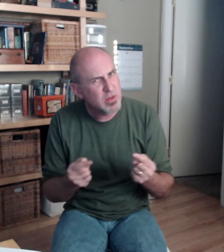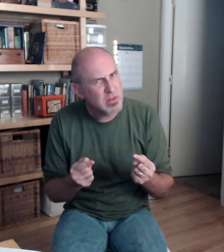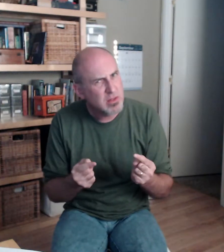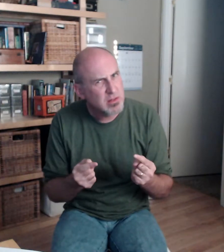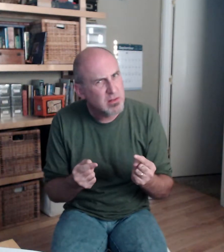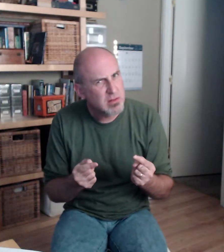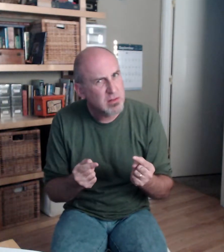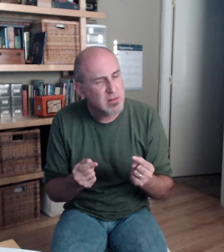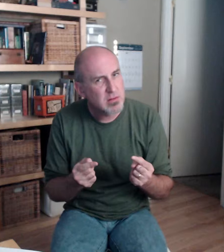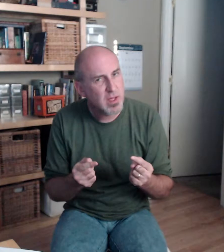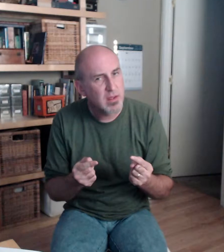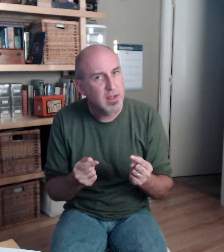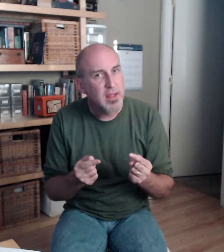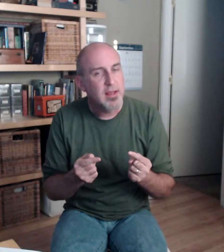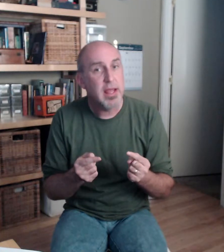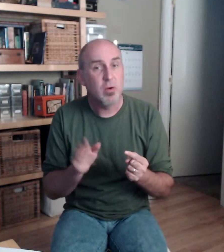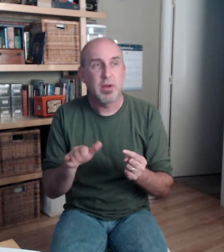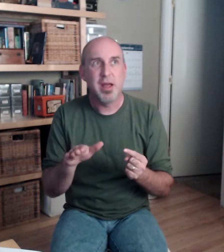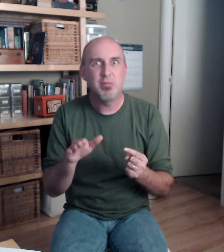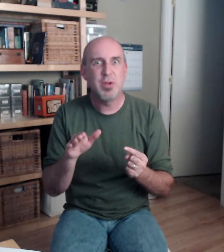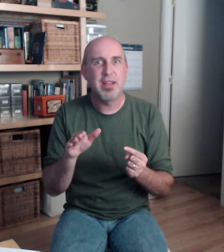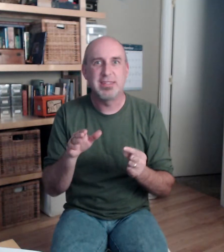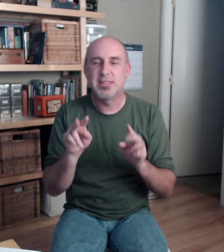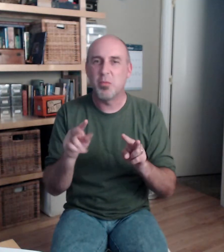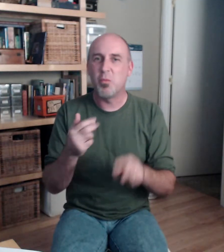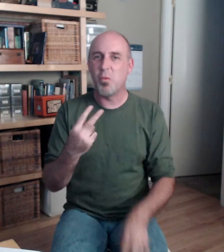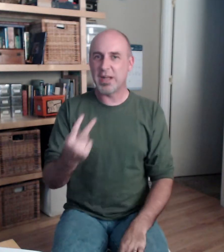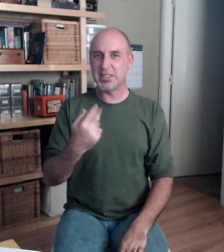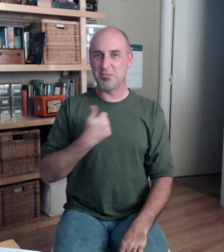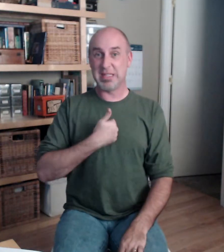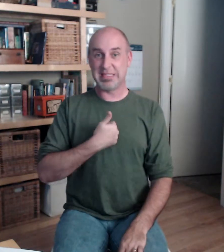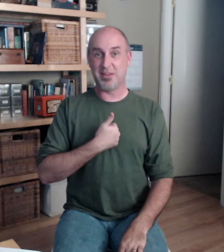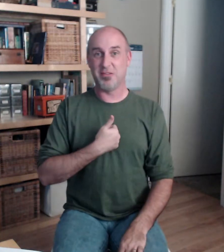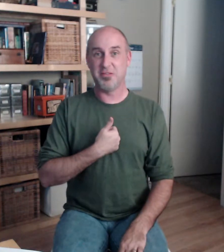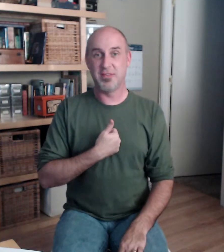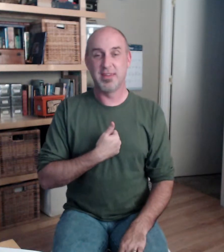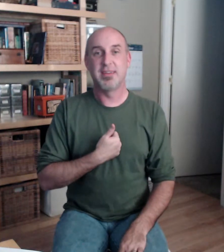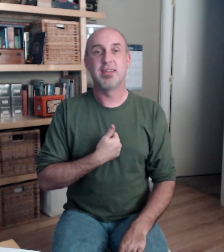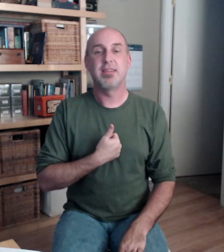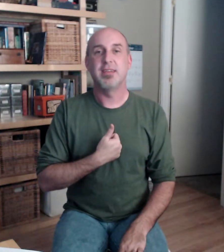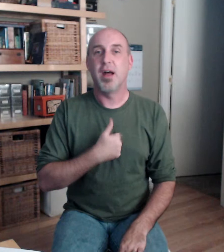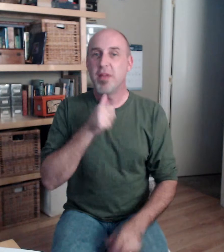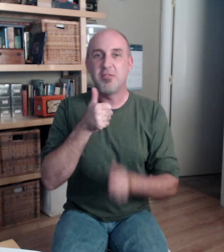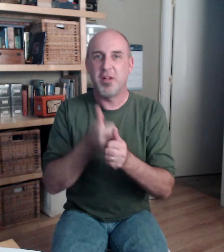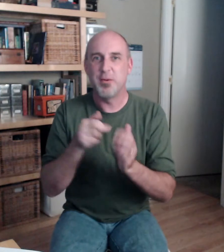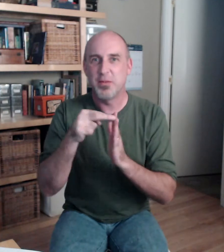hurt? Okay. Now, I'm realizing as I'm watching myself that I'm not following the rule